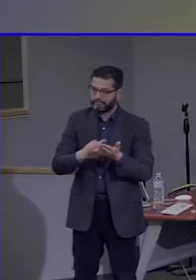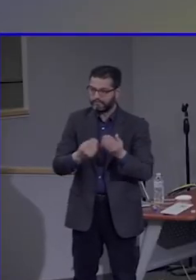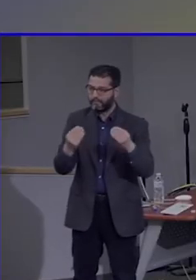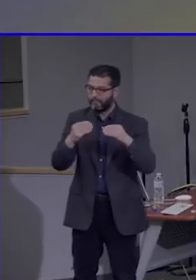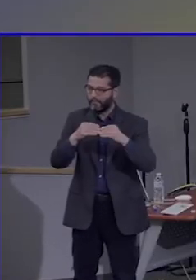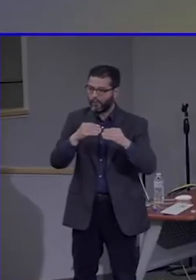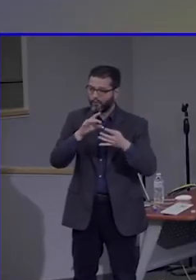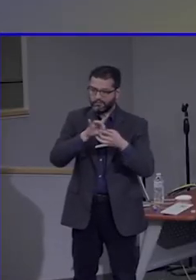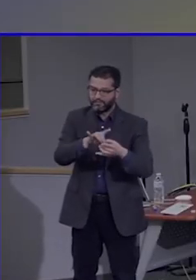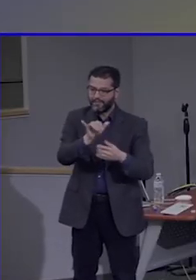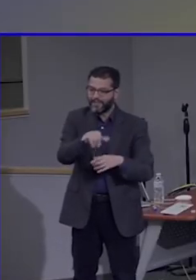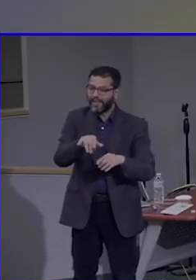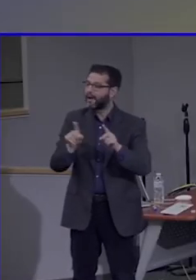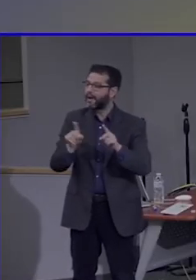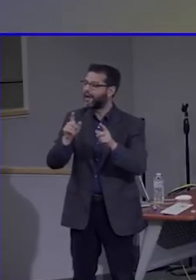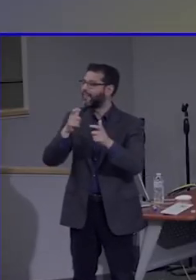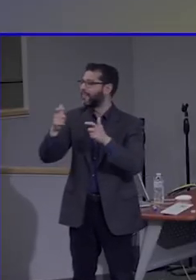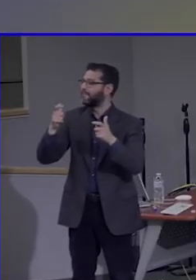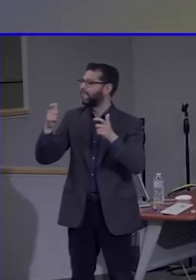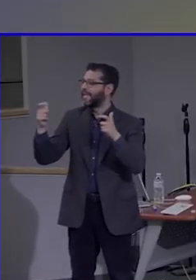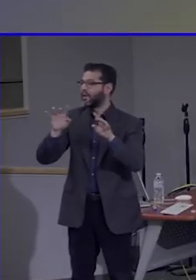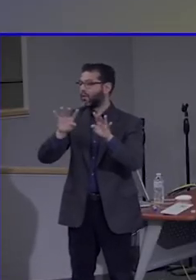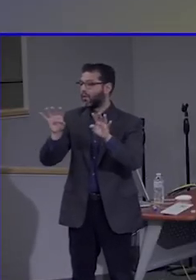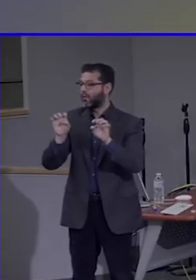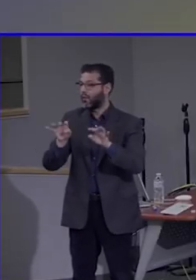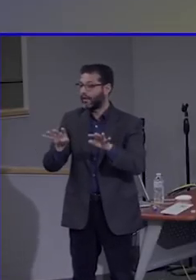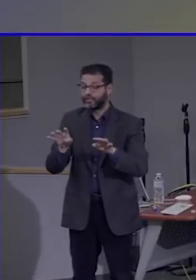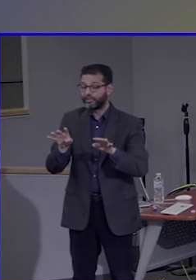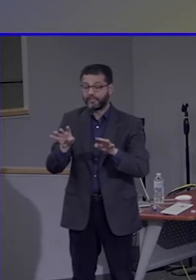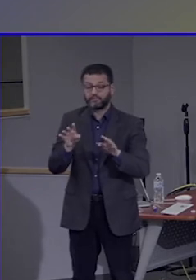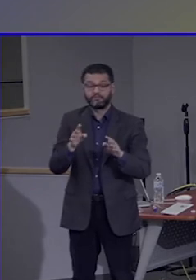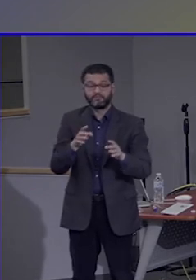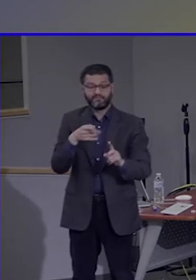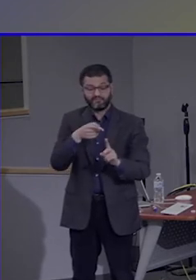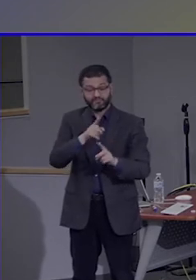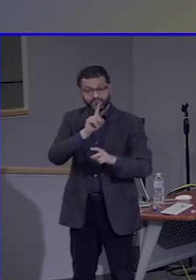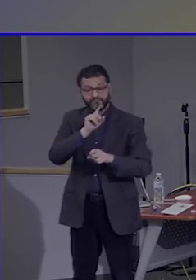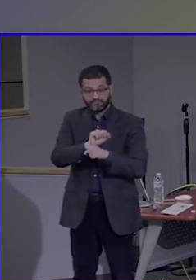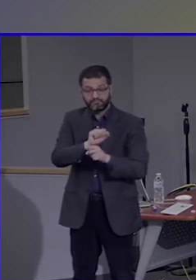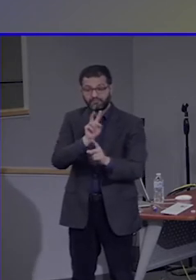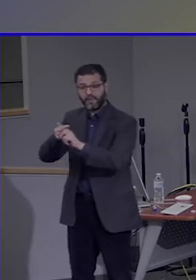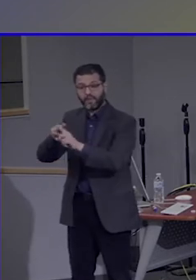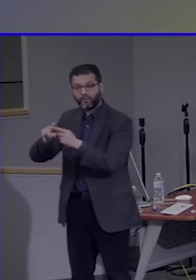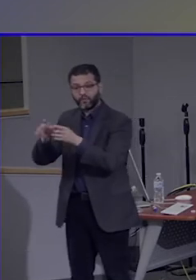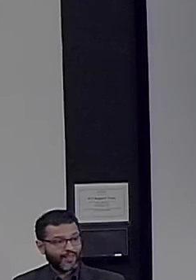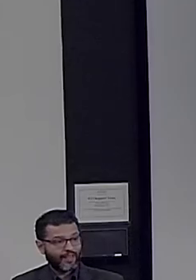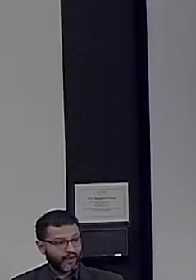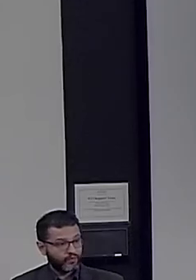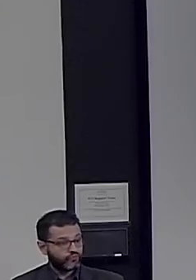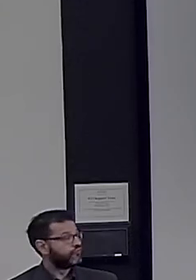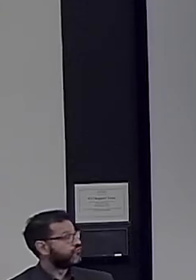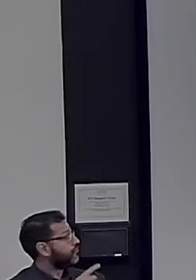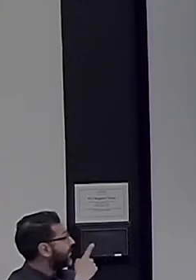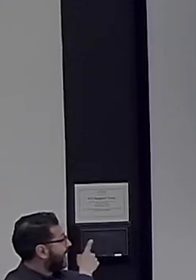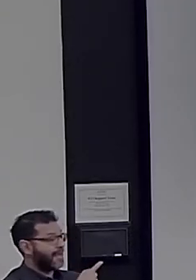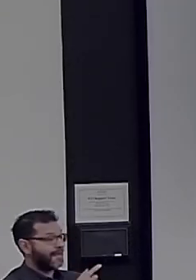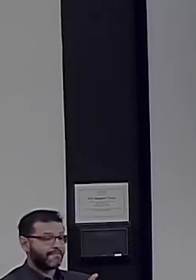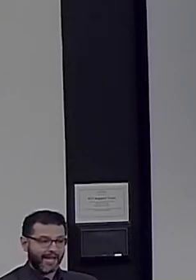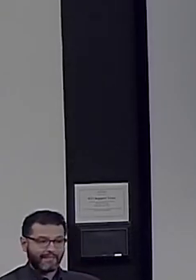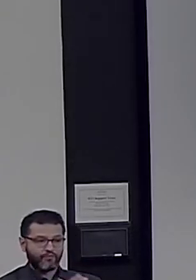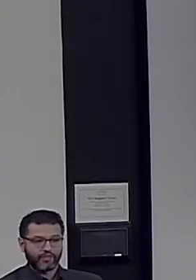the big question does it generalize to language right so this is a paper that's now under review